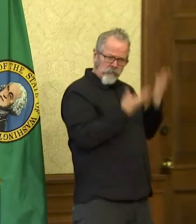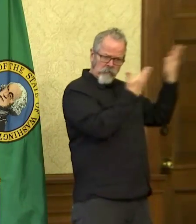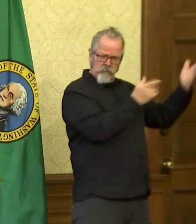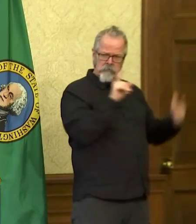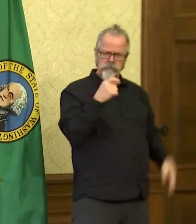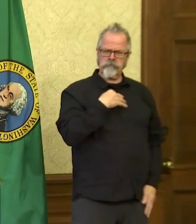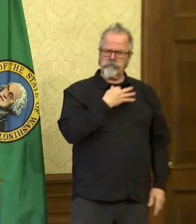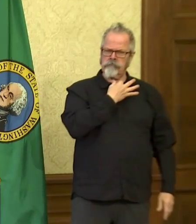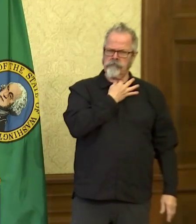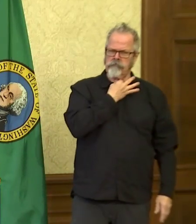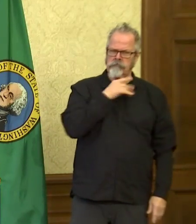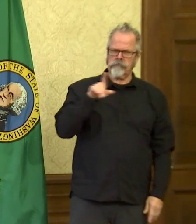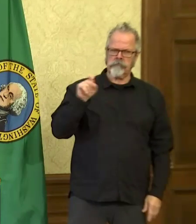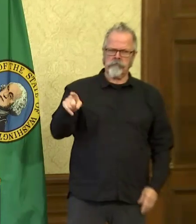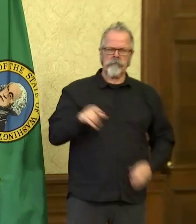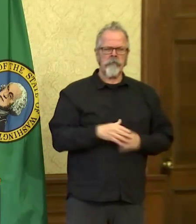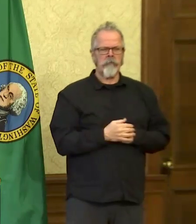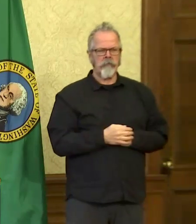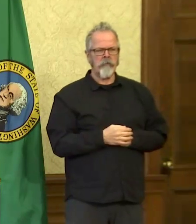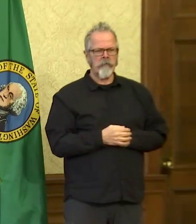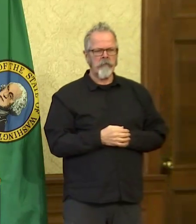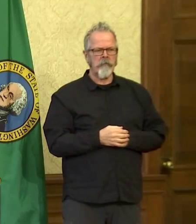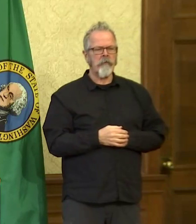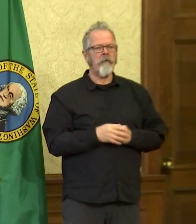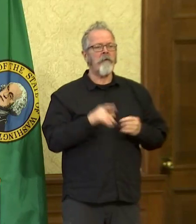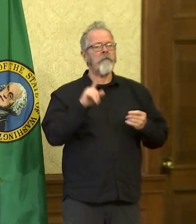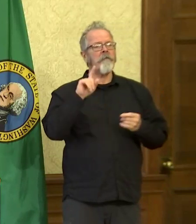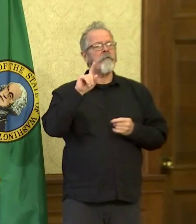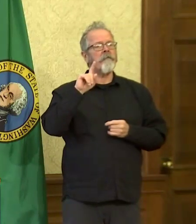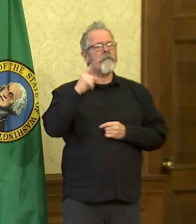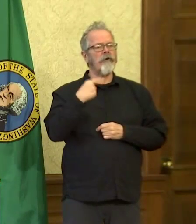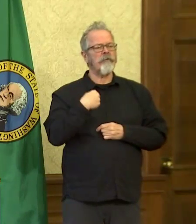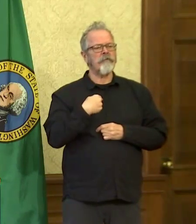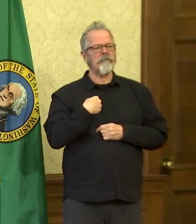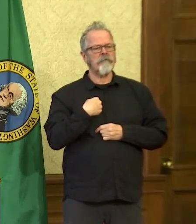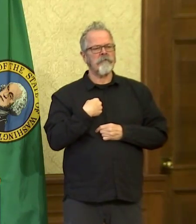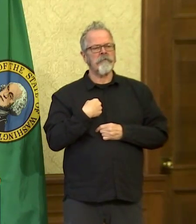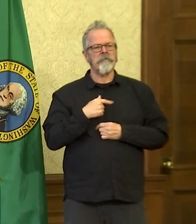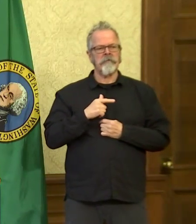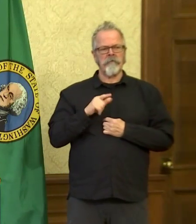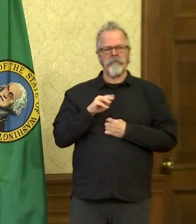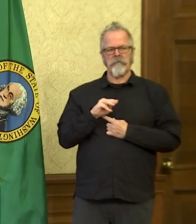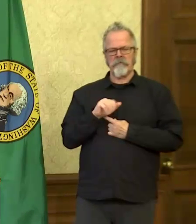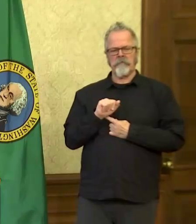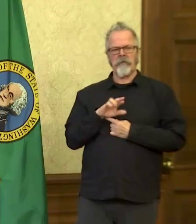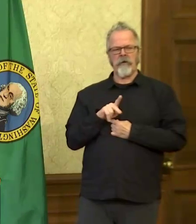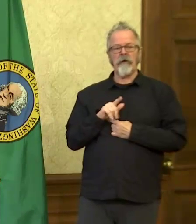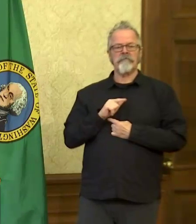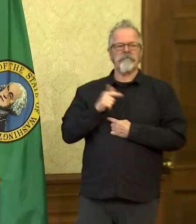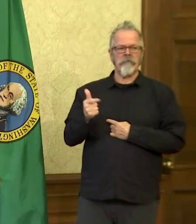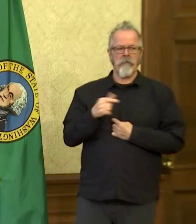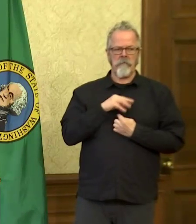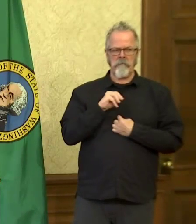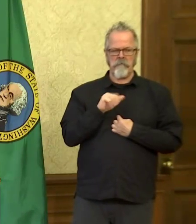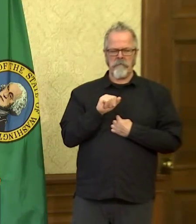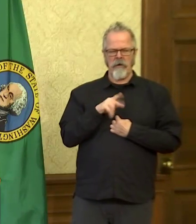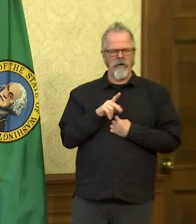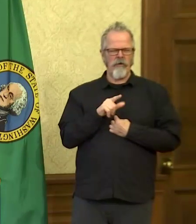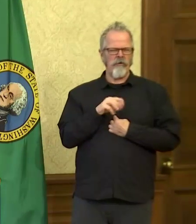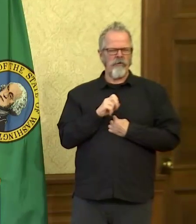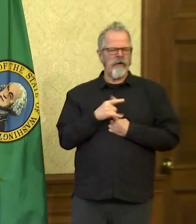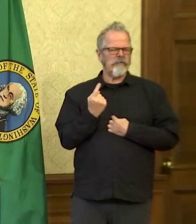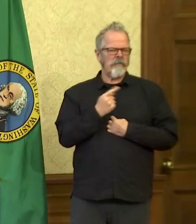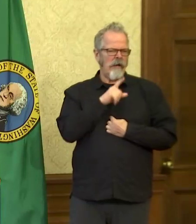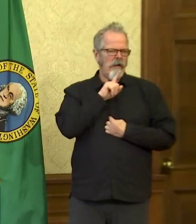here. We didn't address it in a manner of project by project. We addressed the challenge in a manner